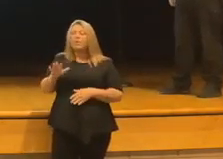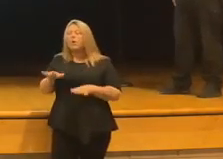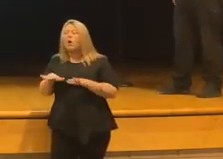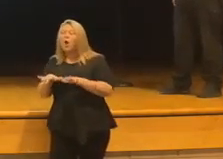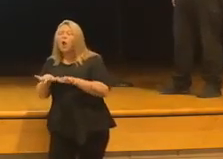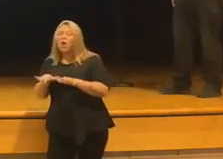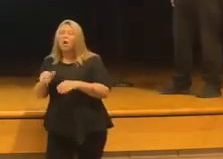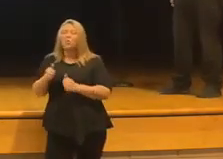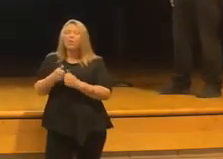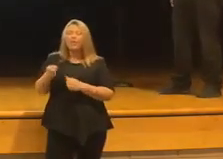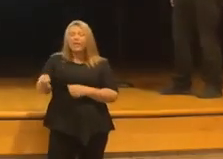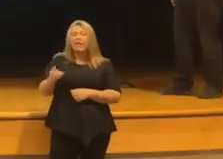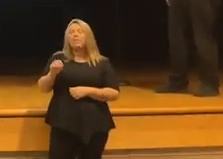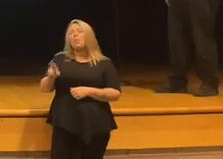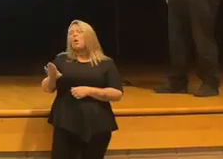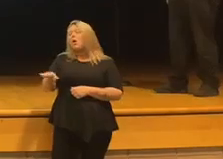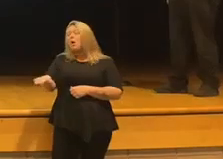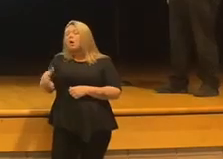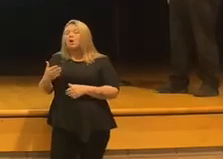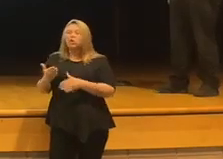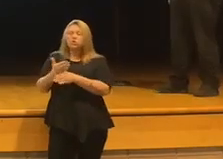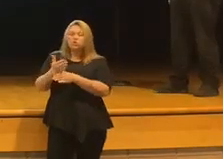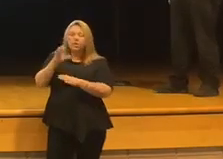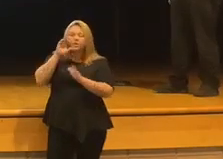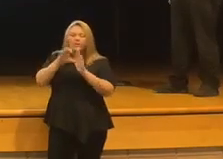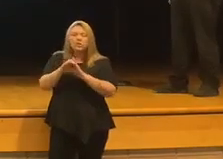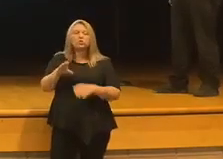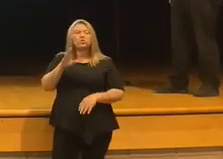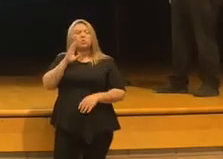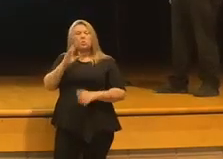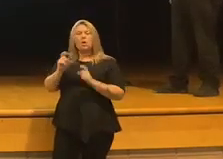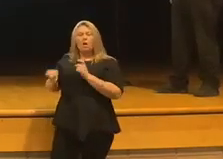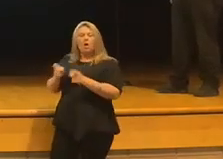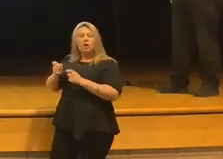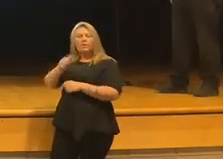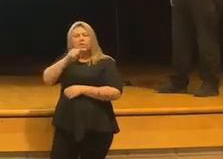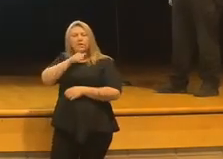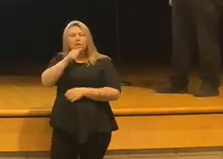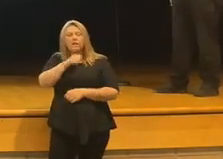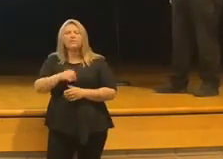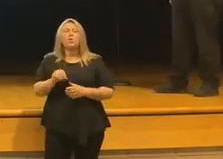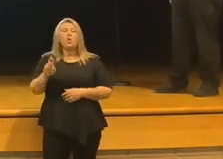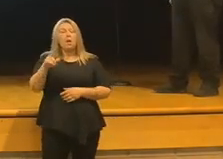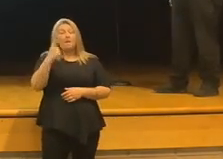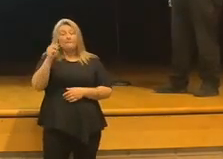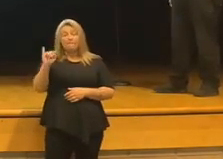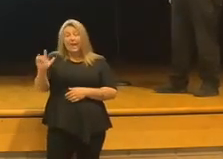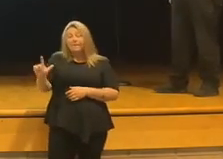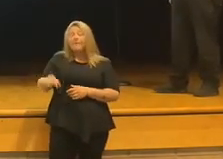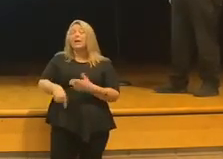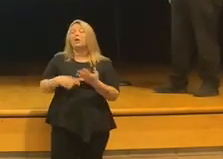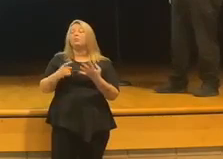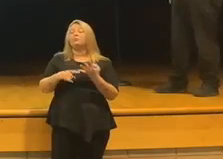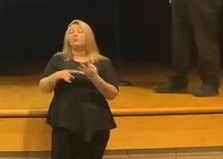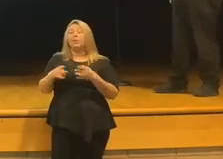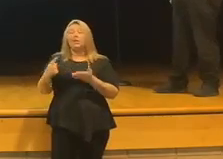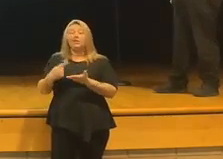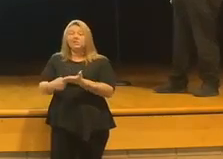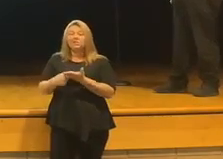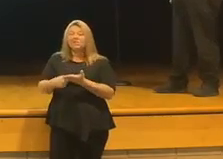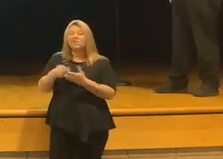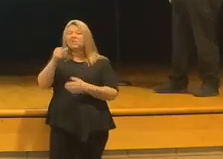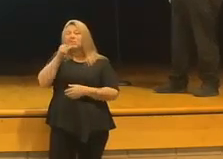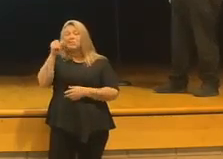revealing images, send them gifts, blackmail them, discuss inappropriate